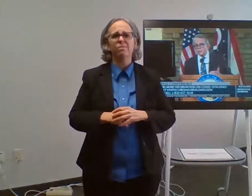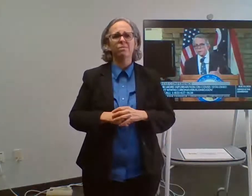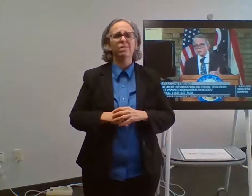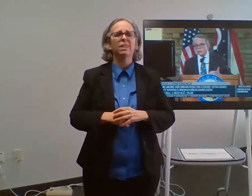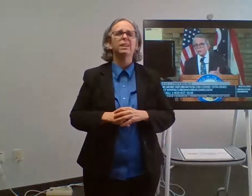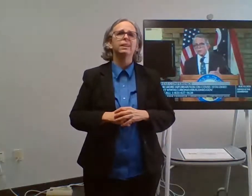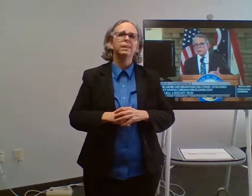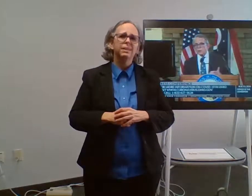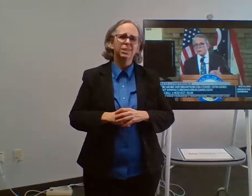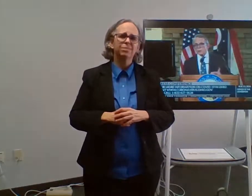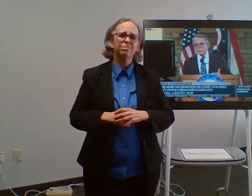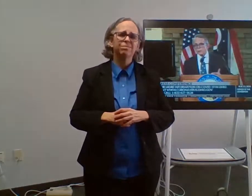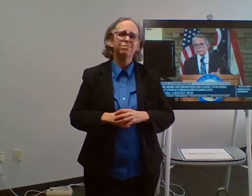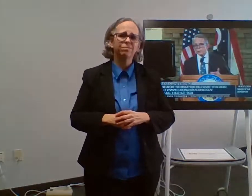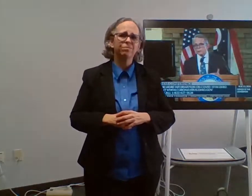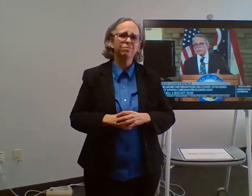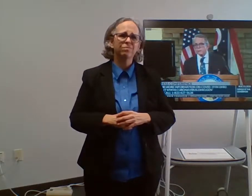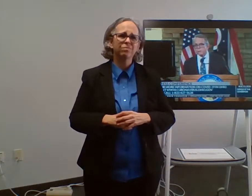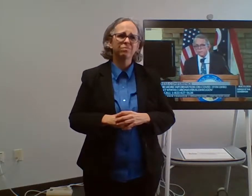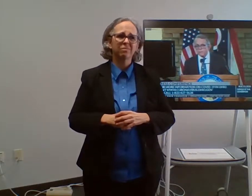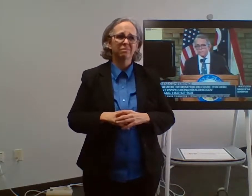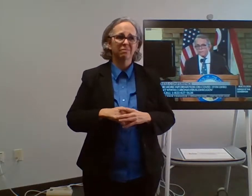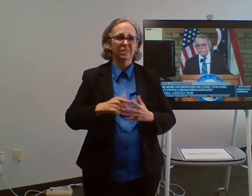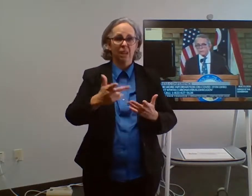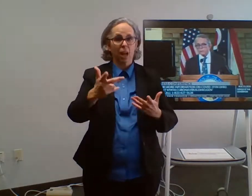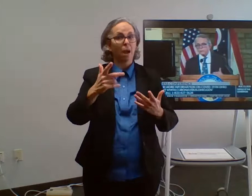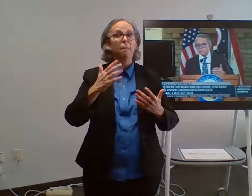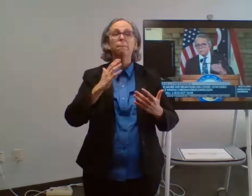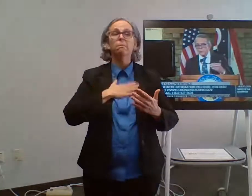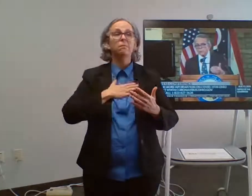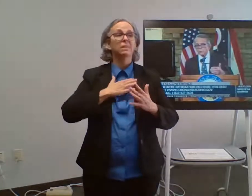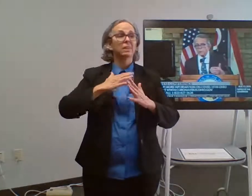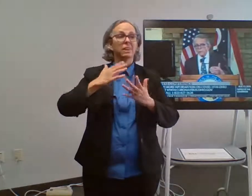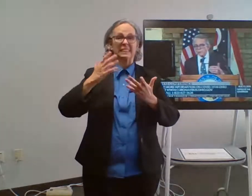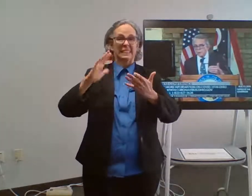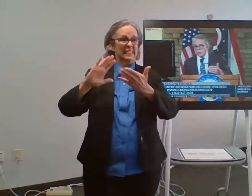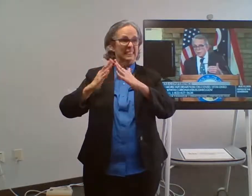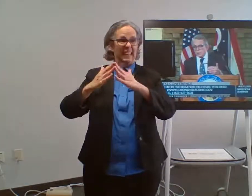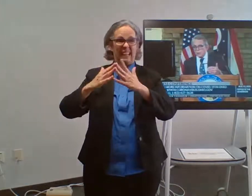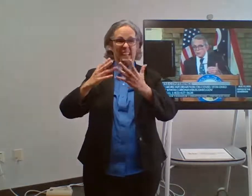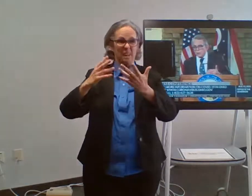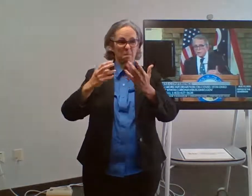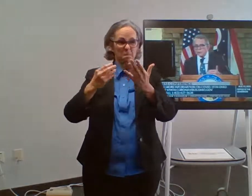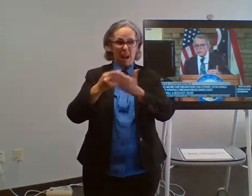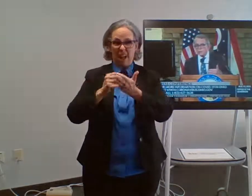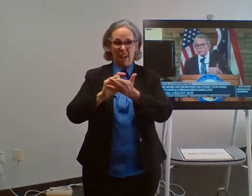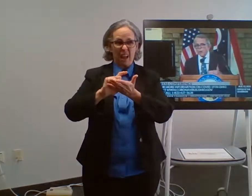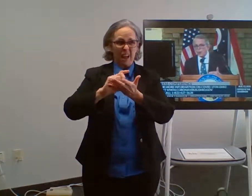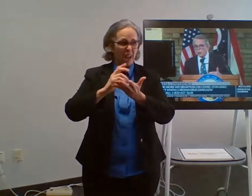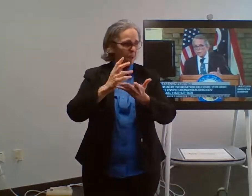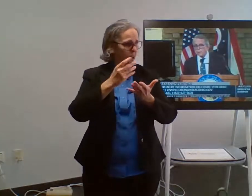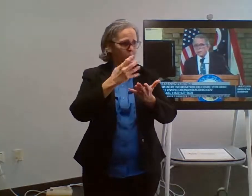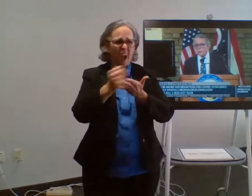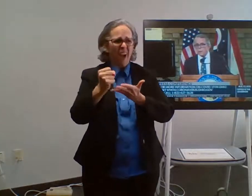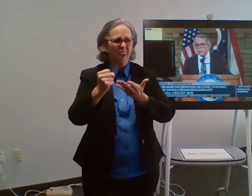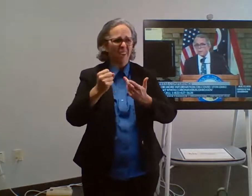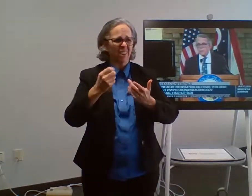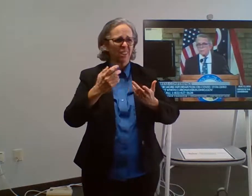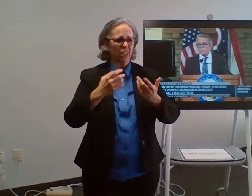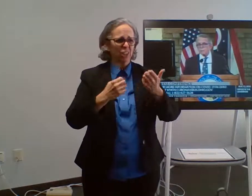is that the cities are going to run low on money for police. Cities are going to run low on money for fire.